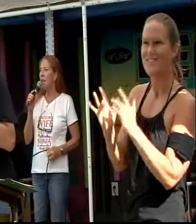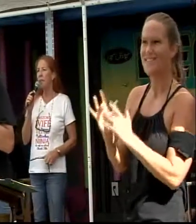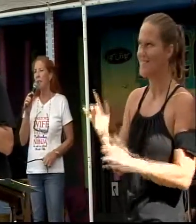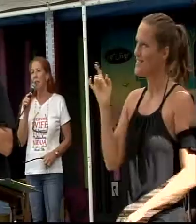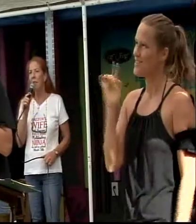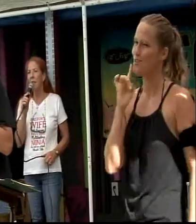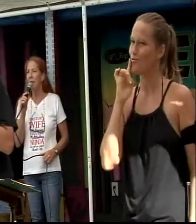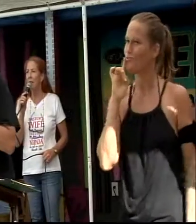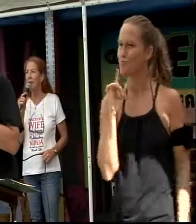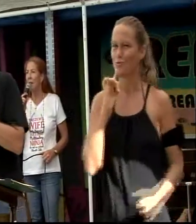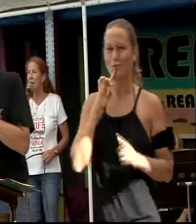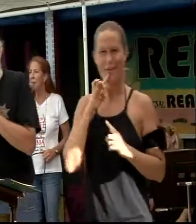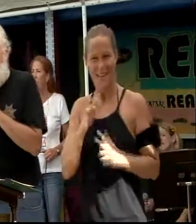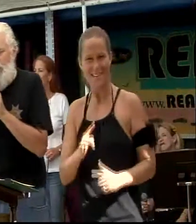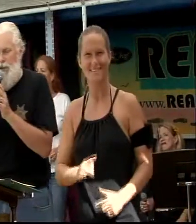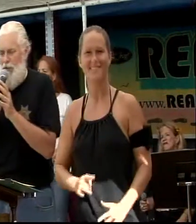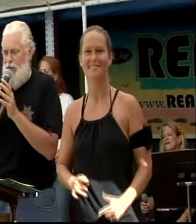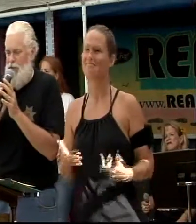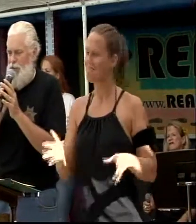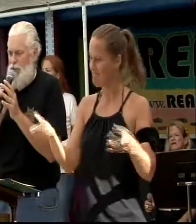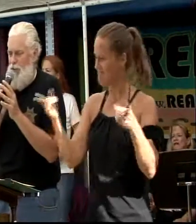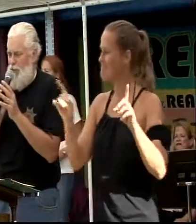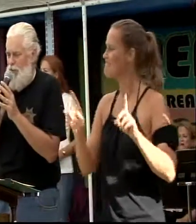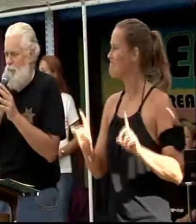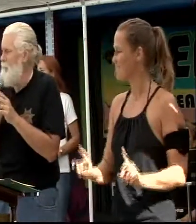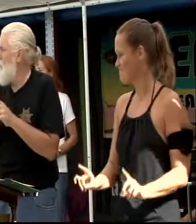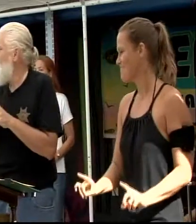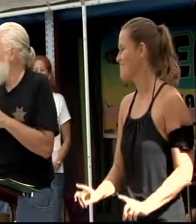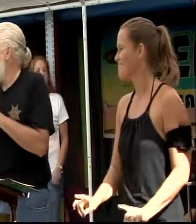the answer, let it be.